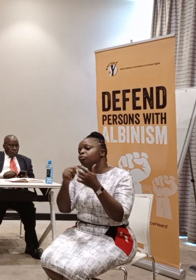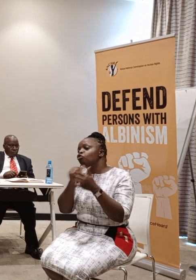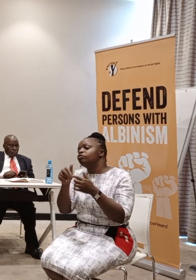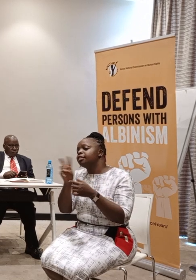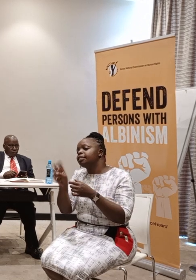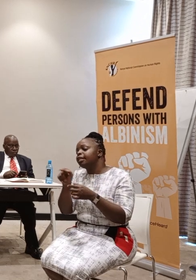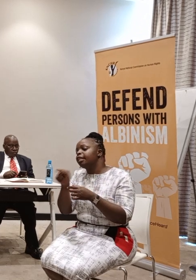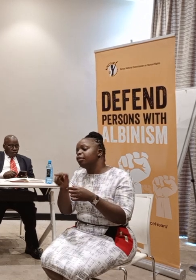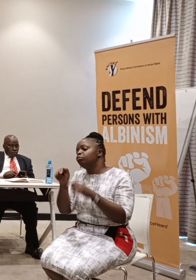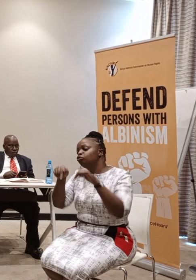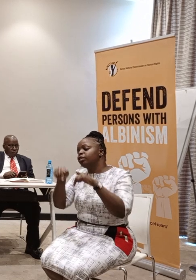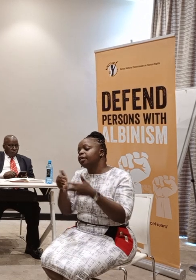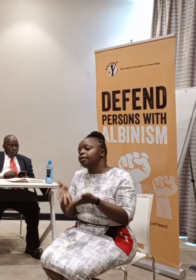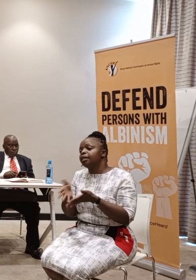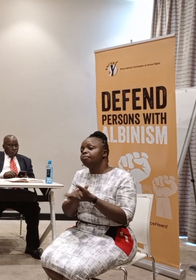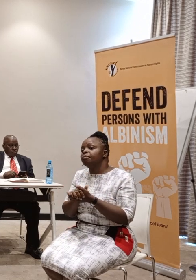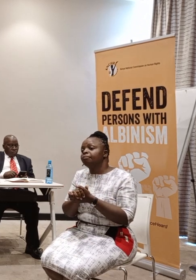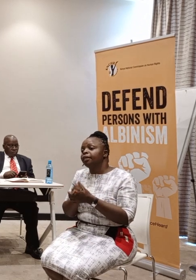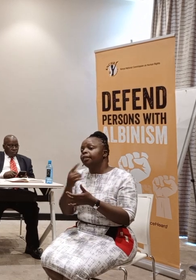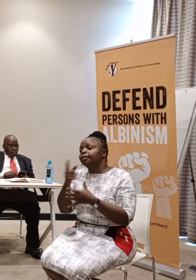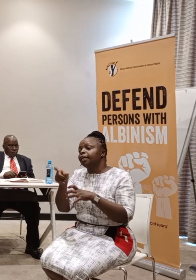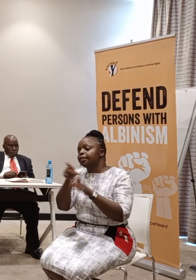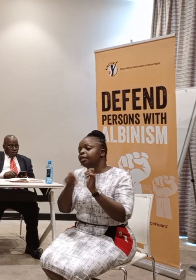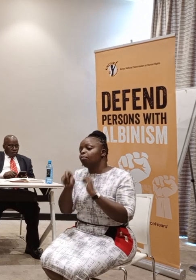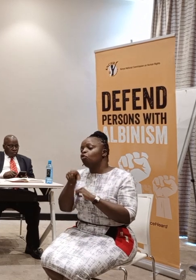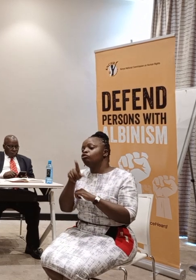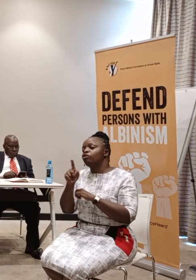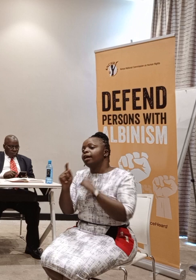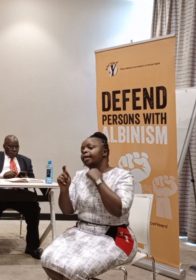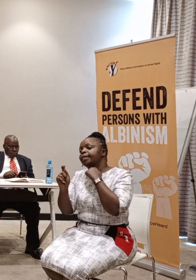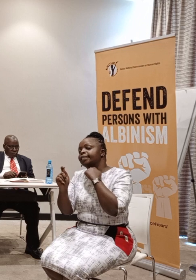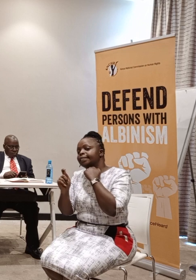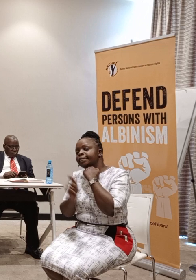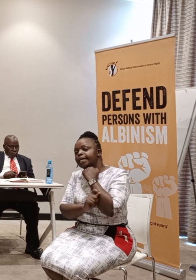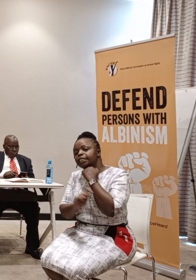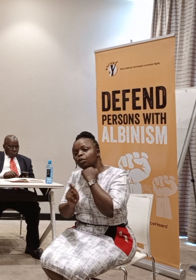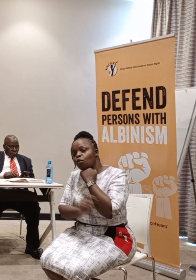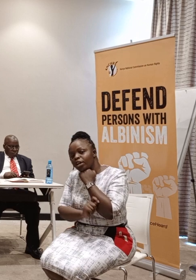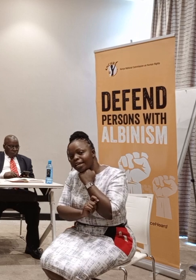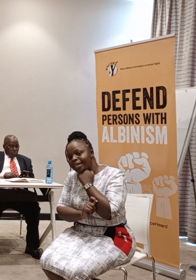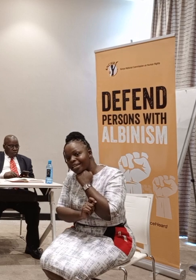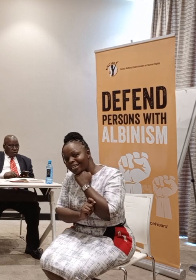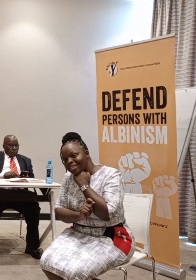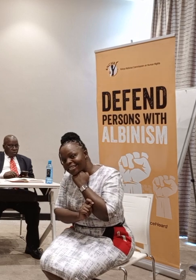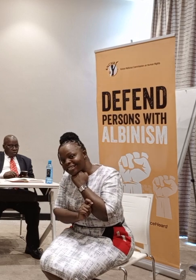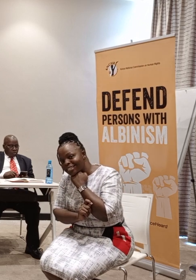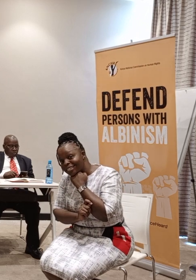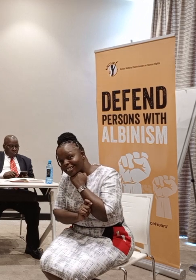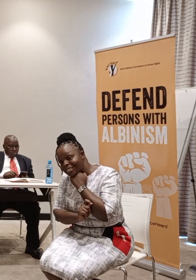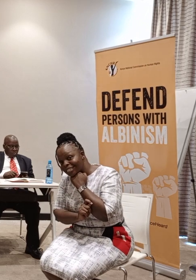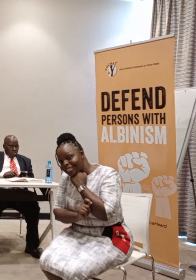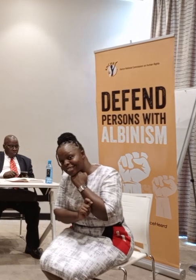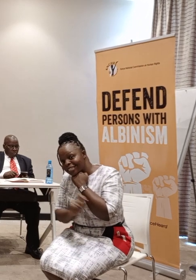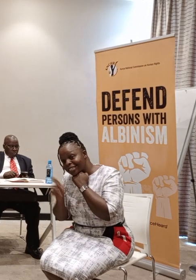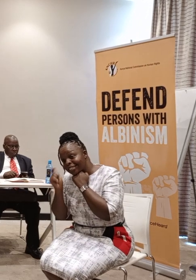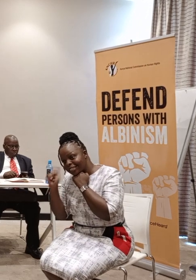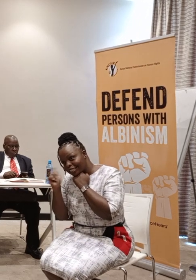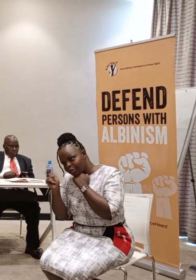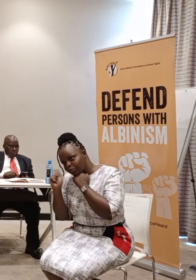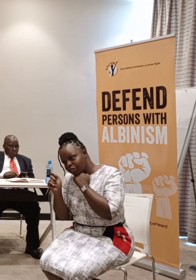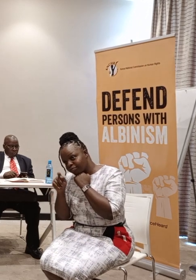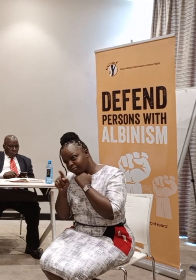us ushuhuda wako. So for me, I think the first time I came into